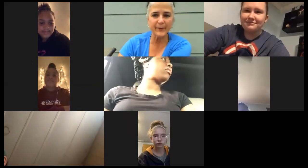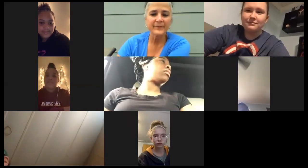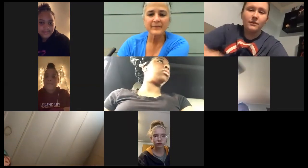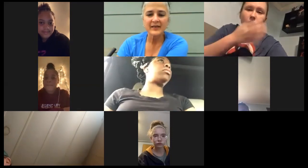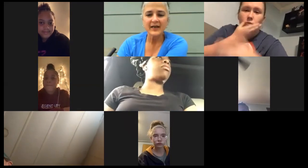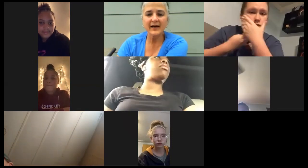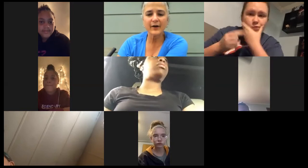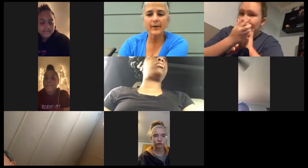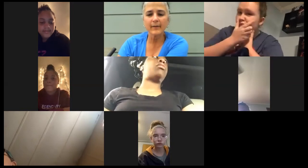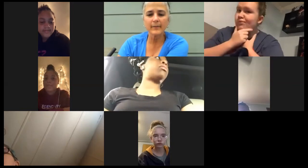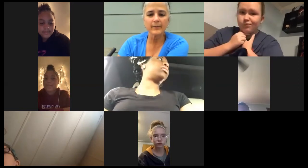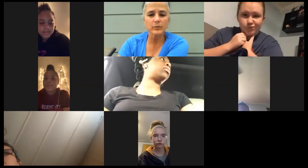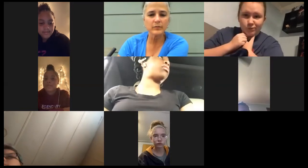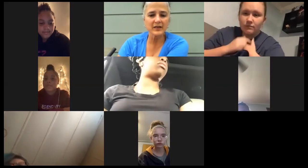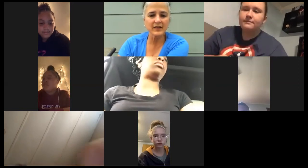time here.